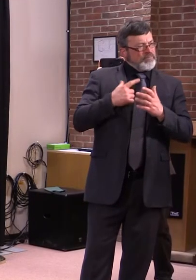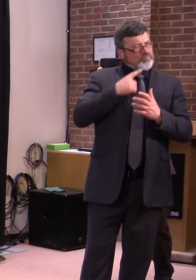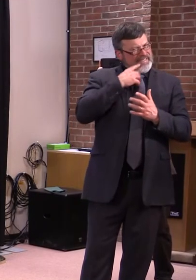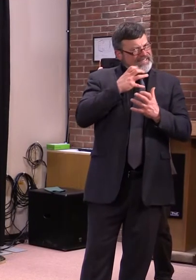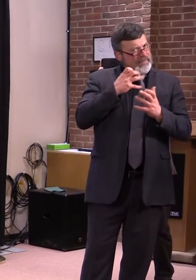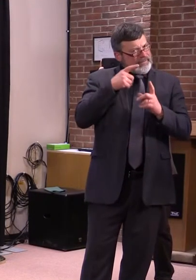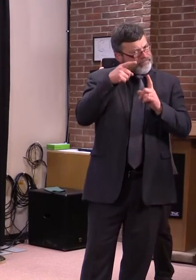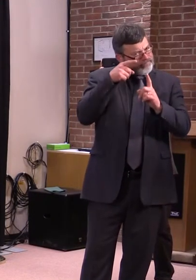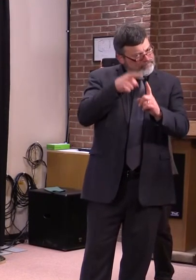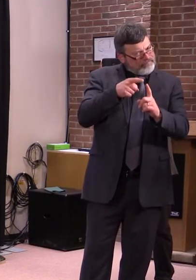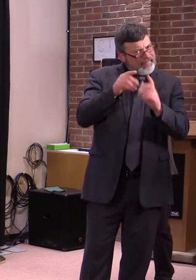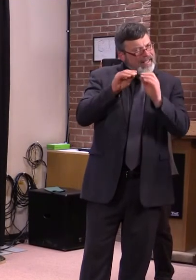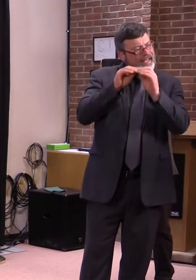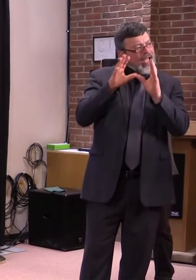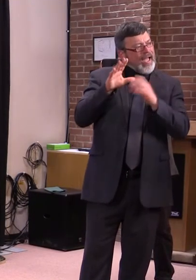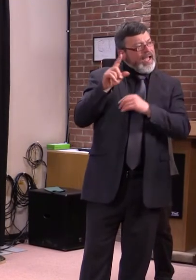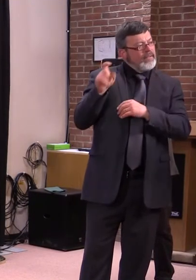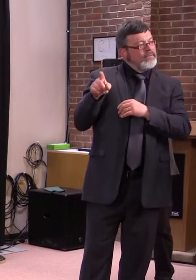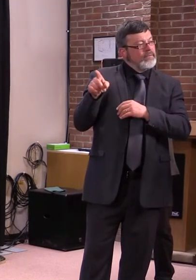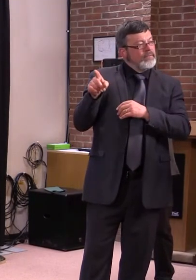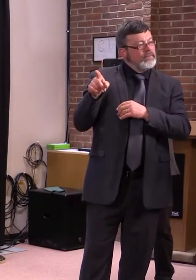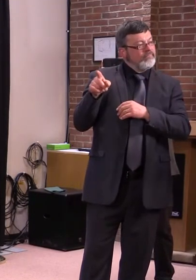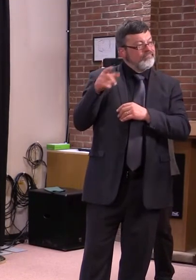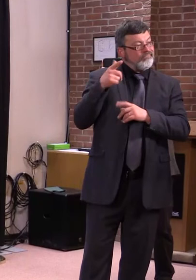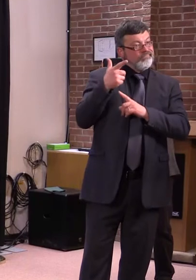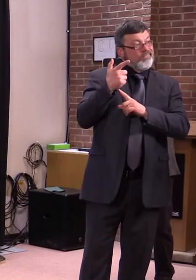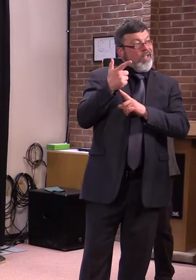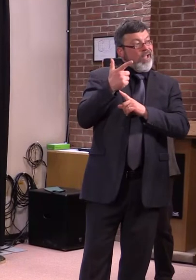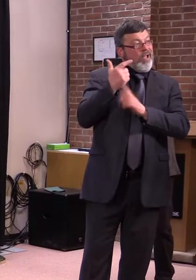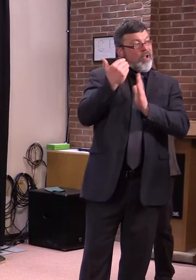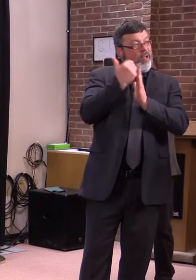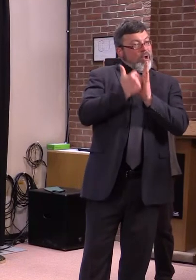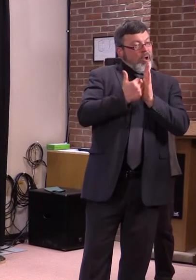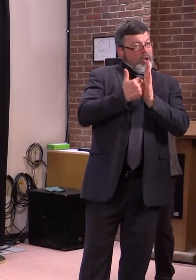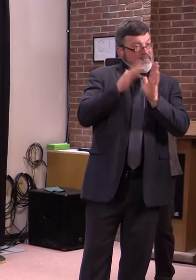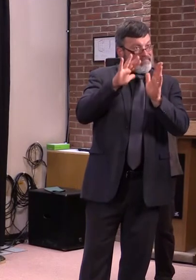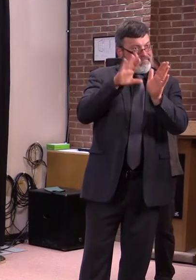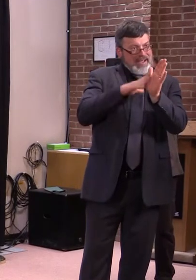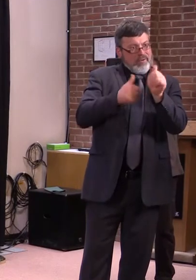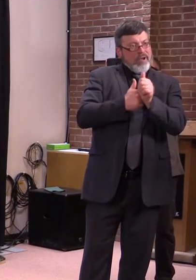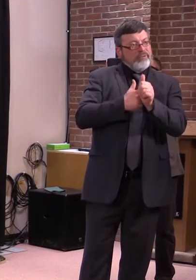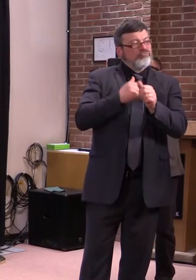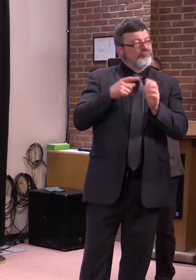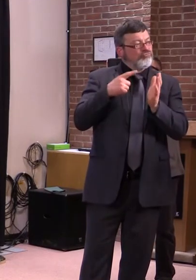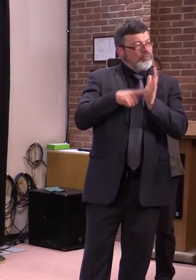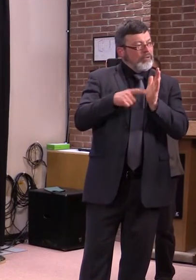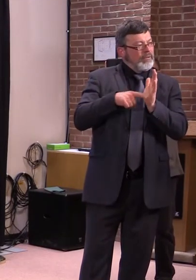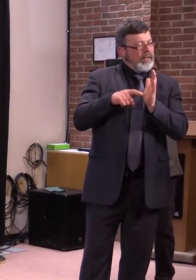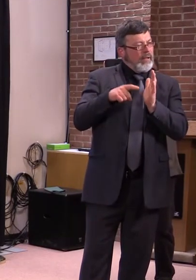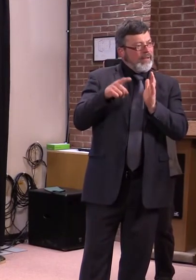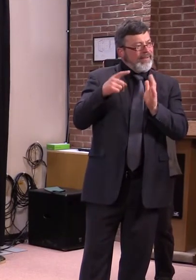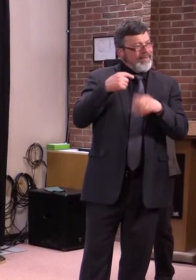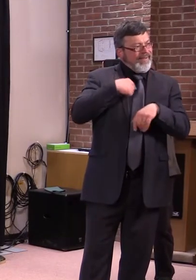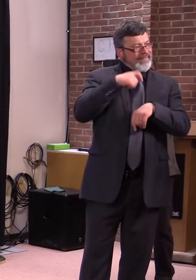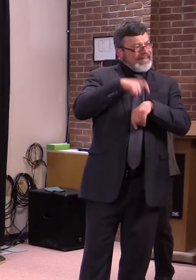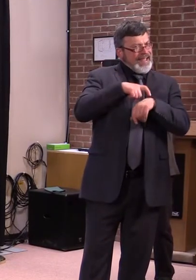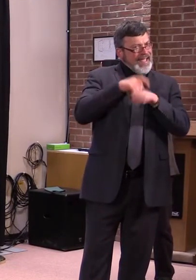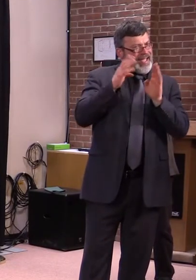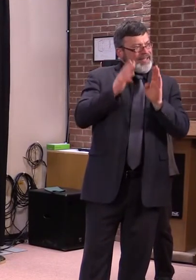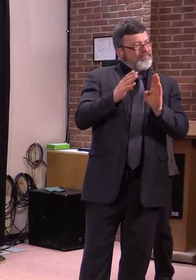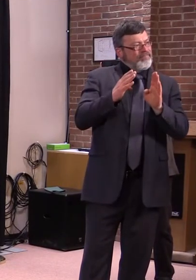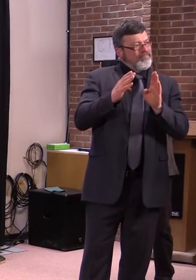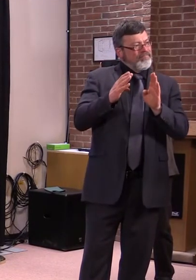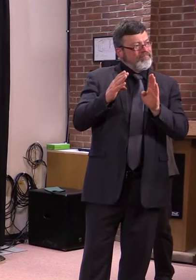the background check that was proposed, the time period proposed in the bill that you just